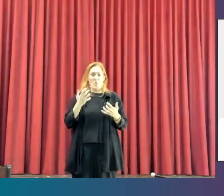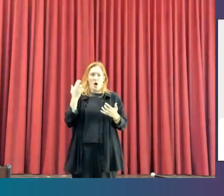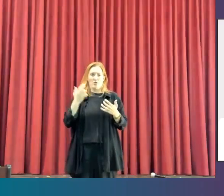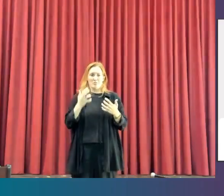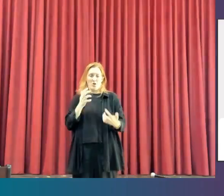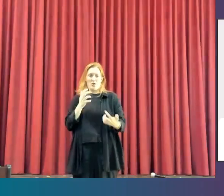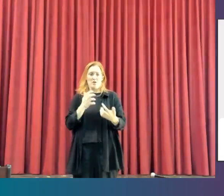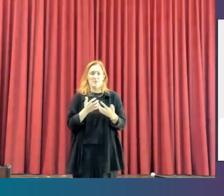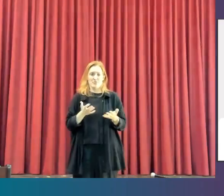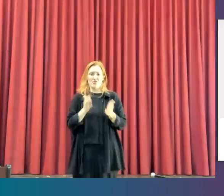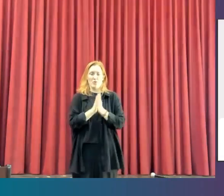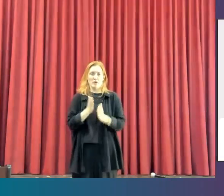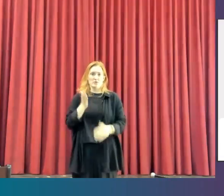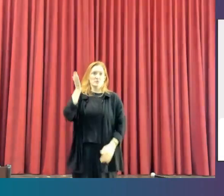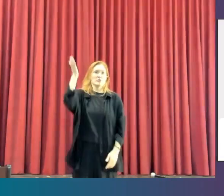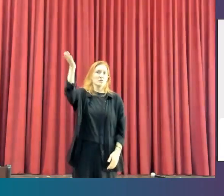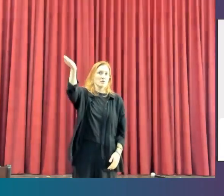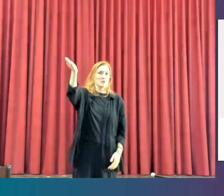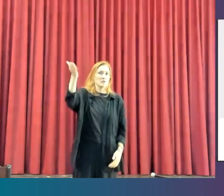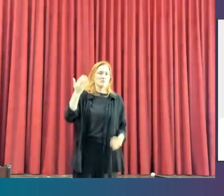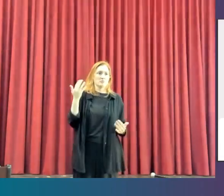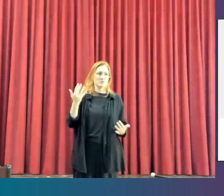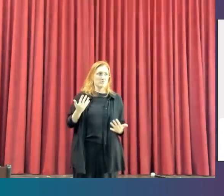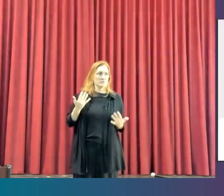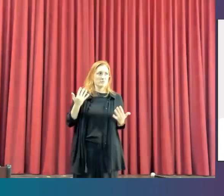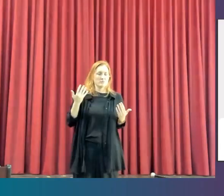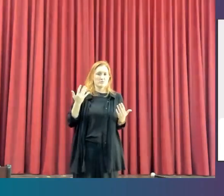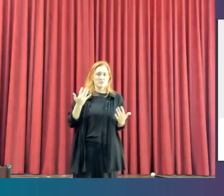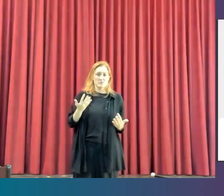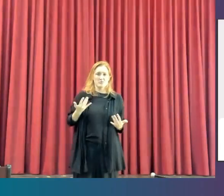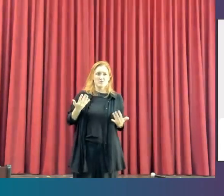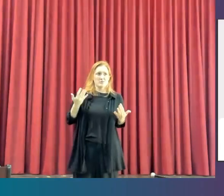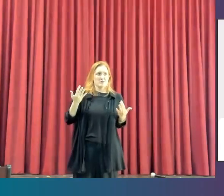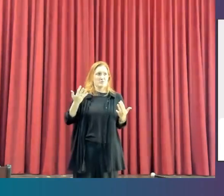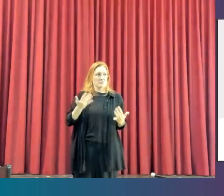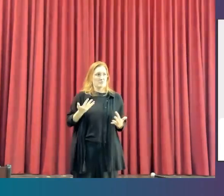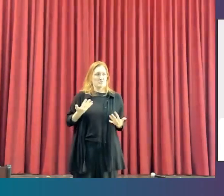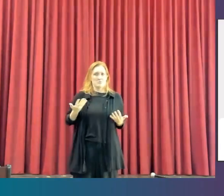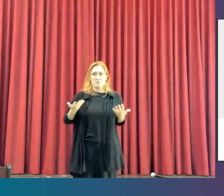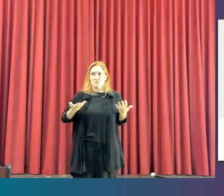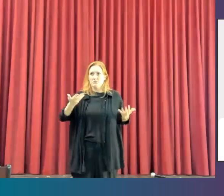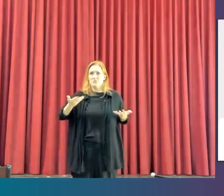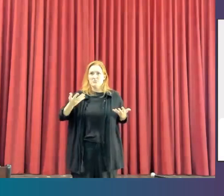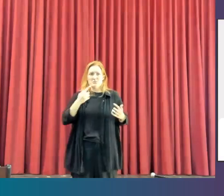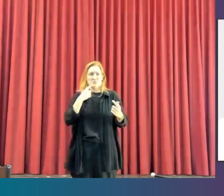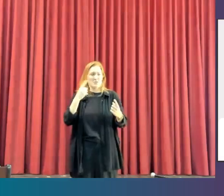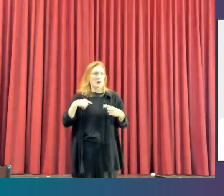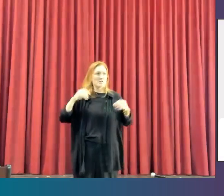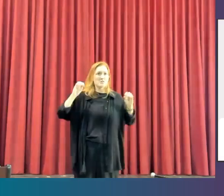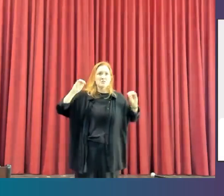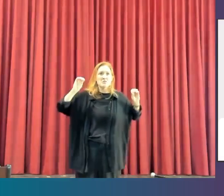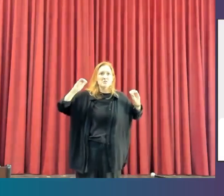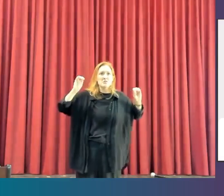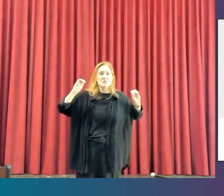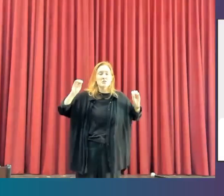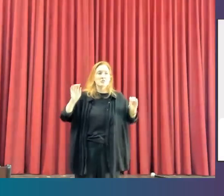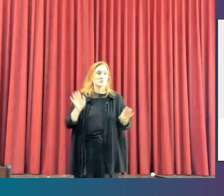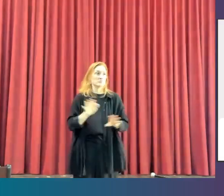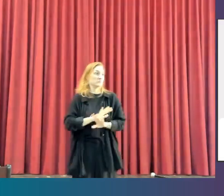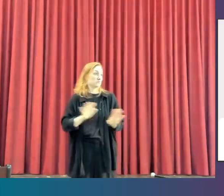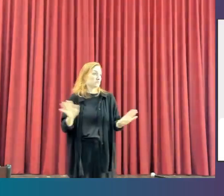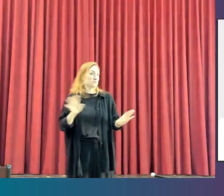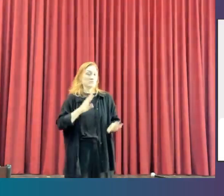So we definitely should hear back from our landlord, from our housing provider. And if they don't get back to us, if they ignore